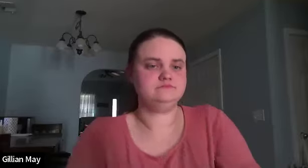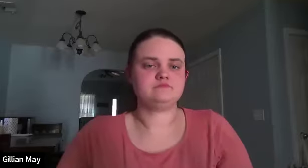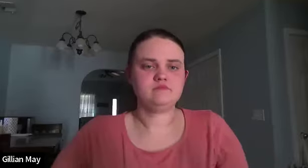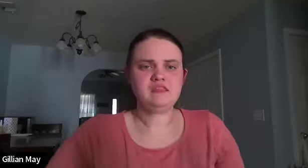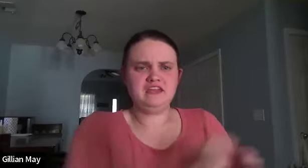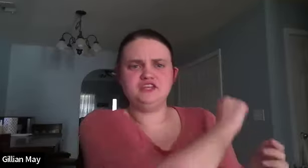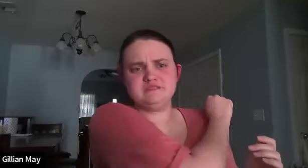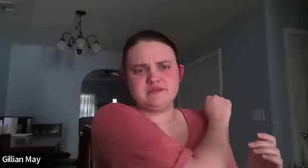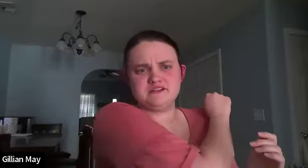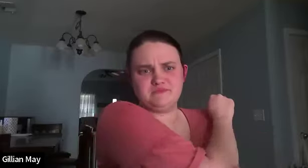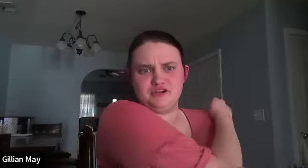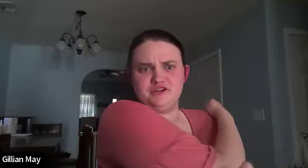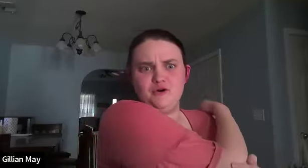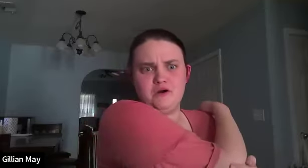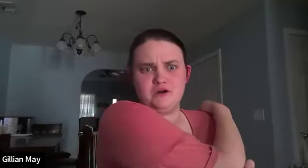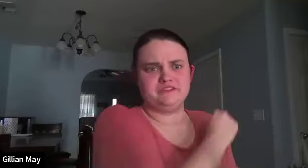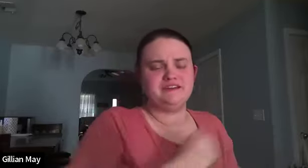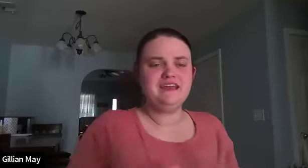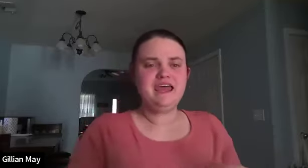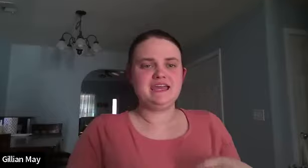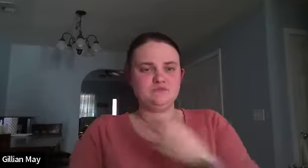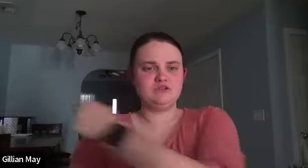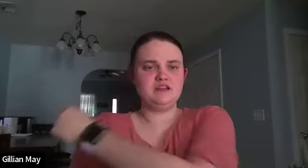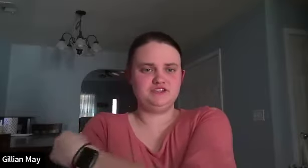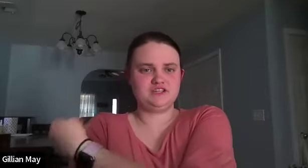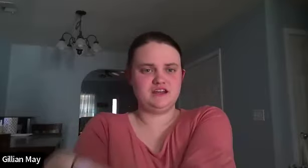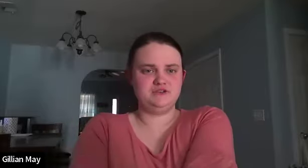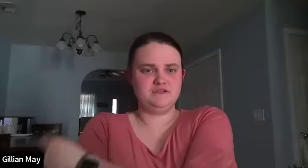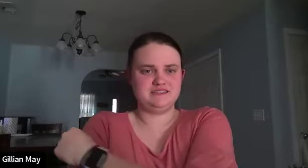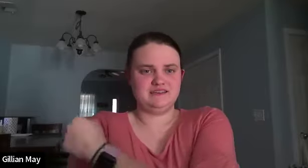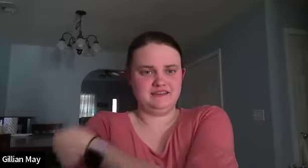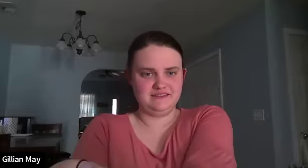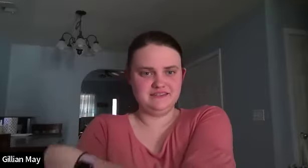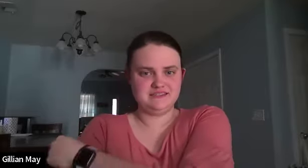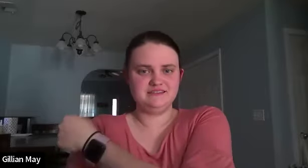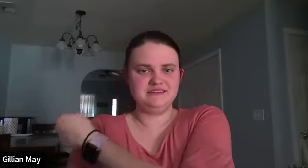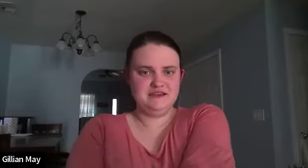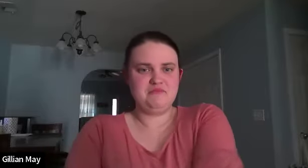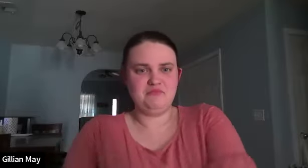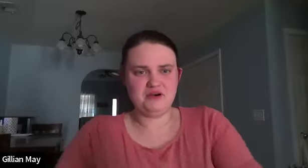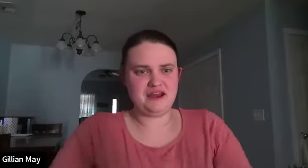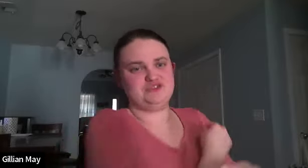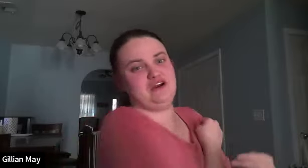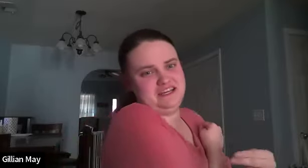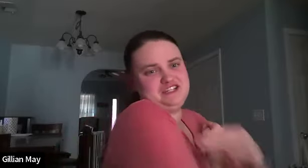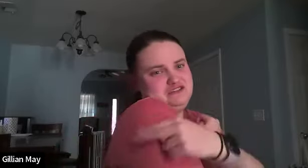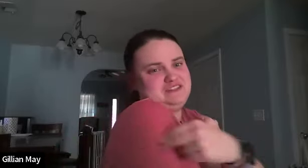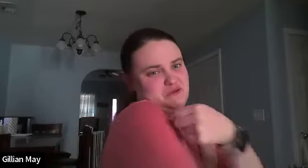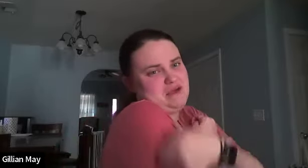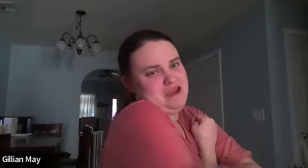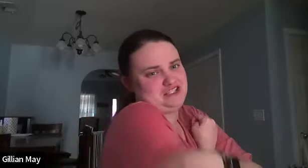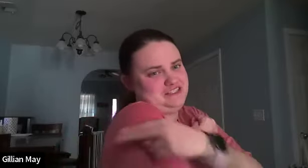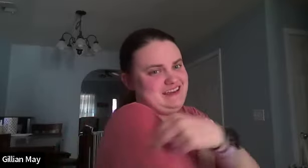And you don't typically bring your whole arm with it. It's more like you just kind of do it on the side like this. but I'm trying to get you to see what I'm actually